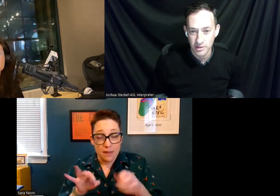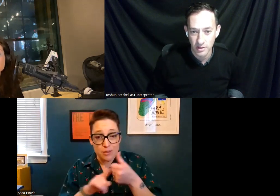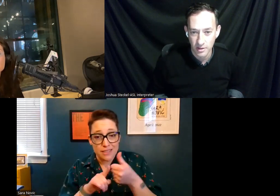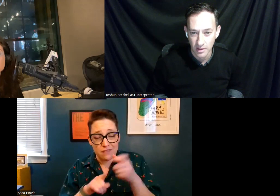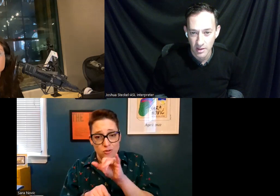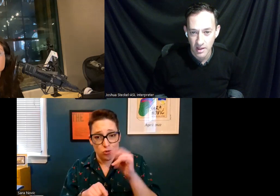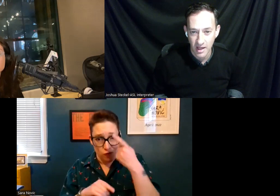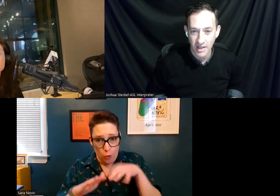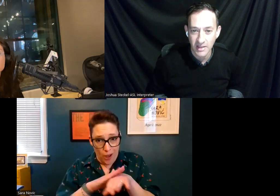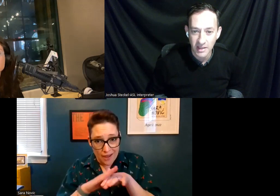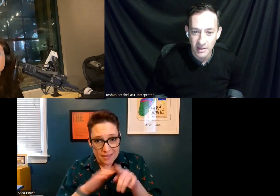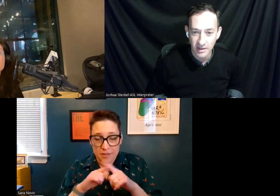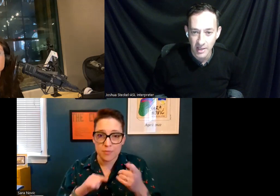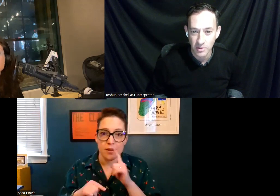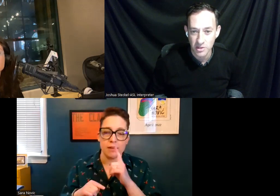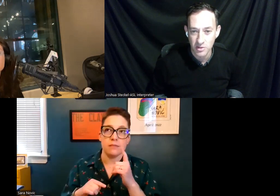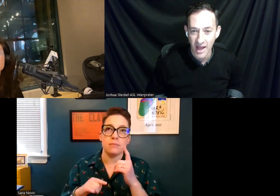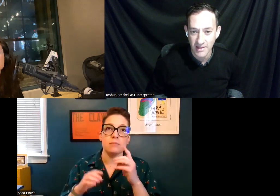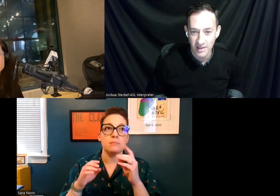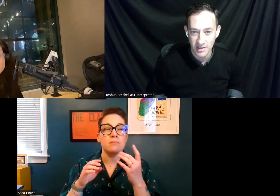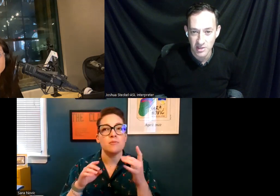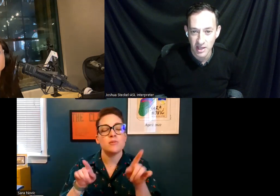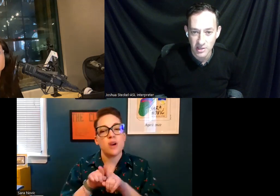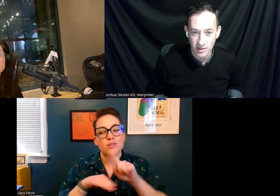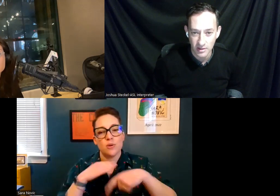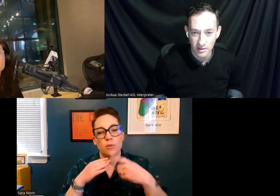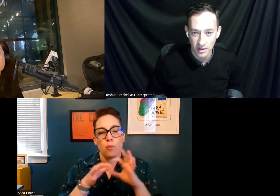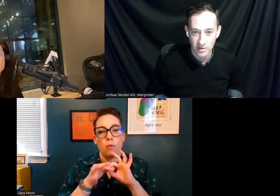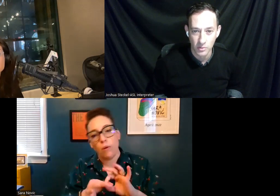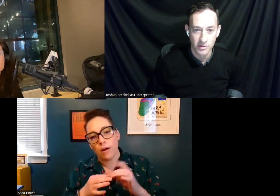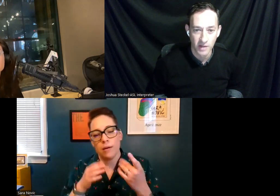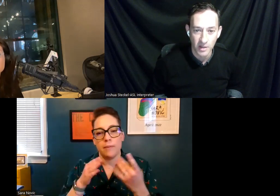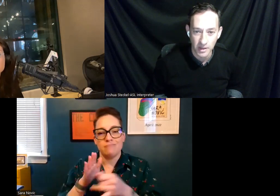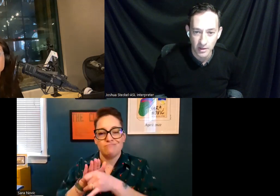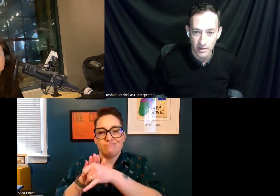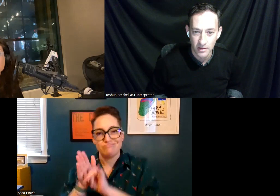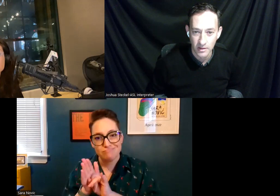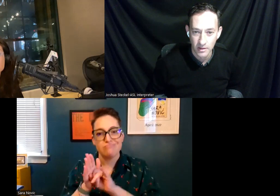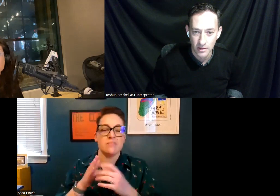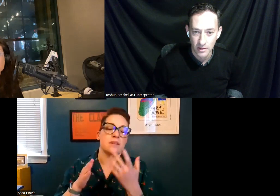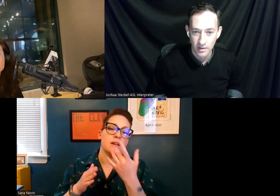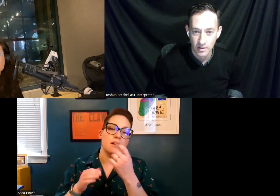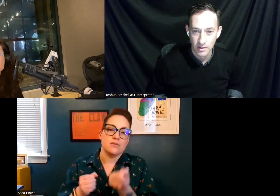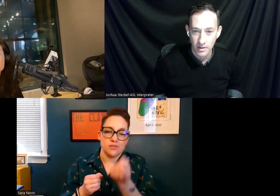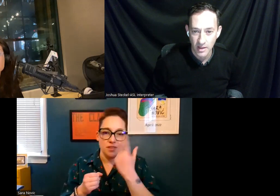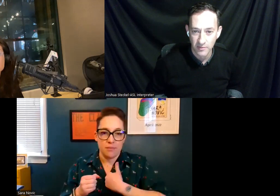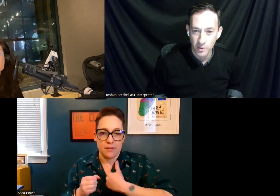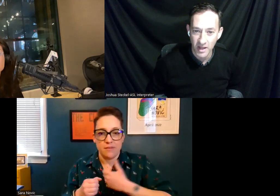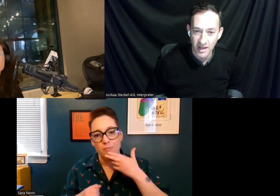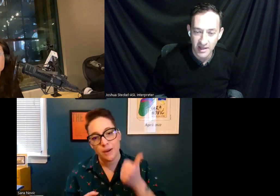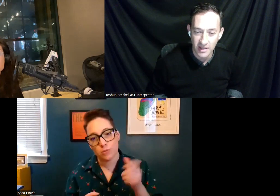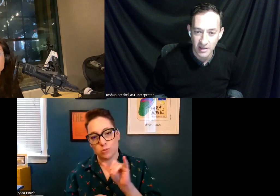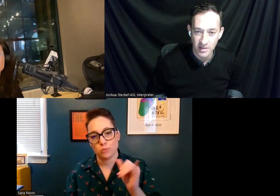language. And I needed language to access education to the world around me and to form